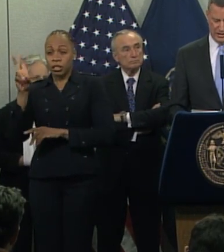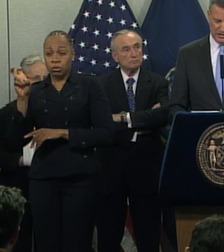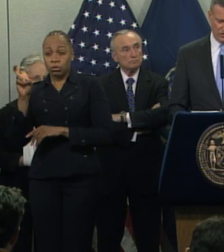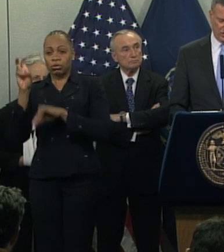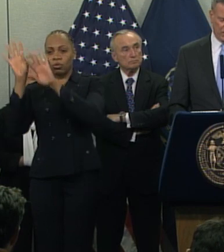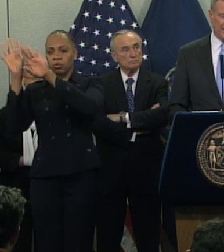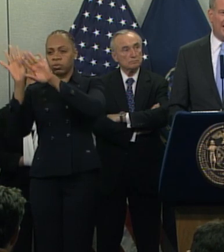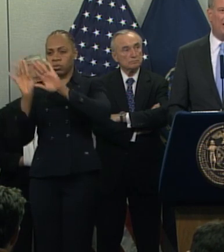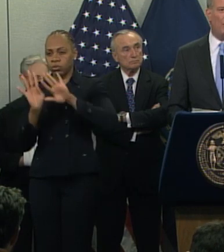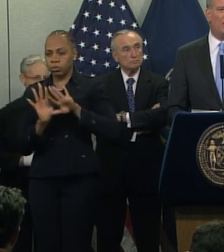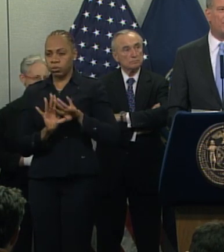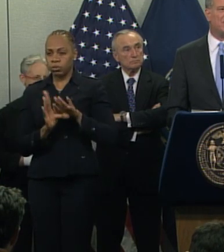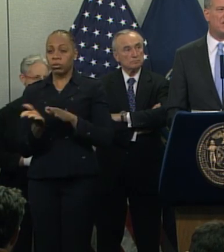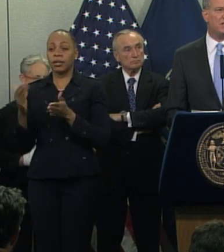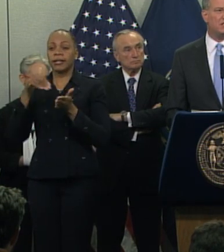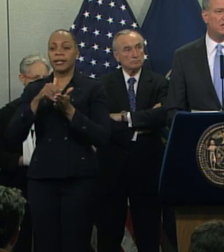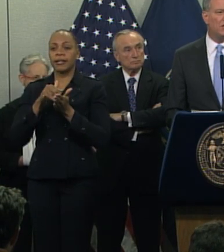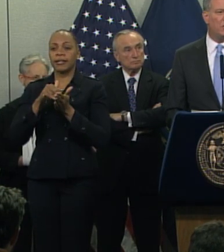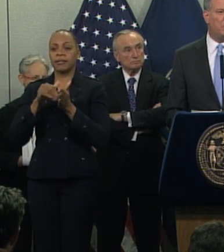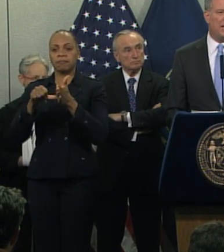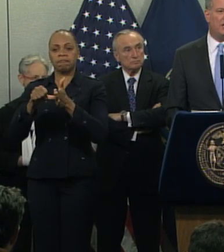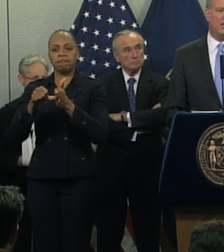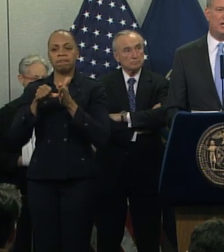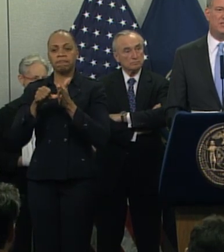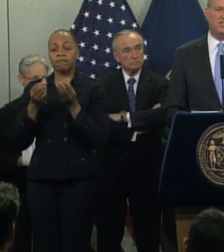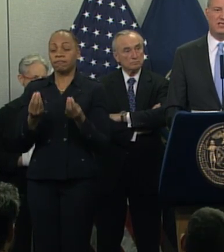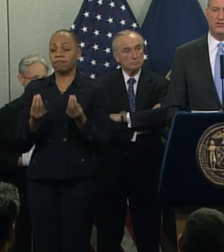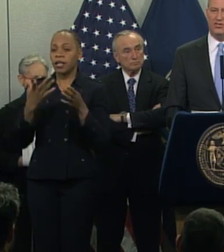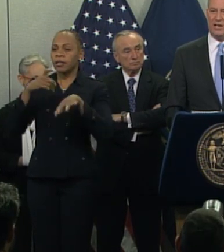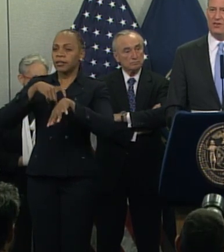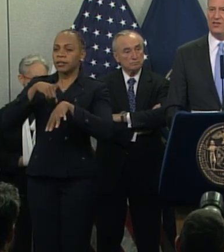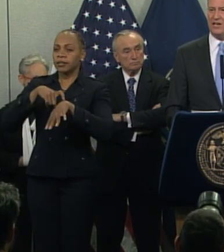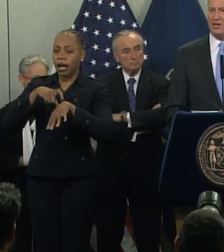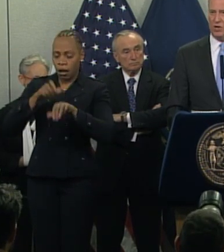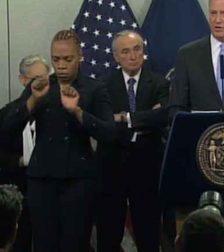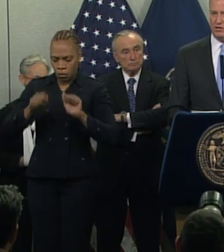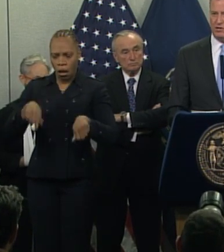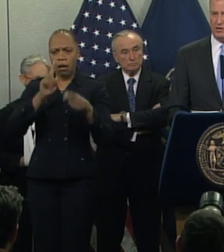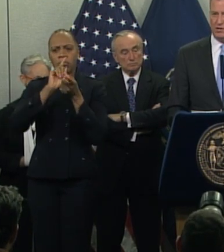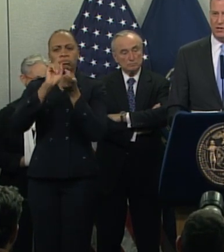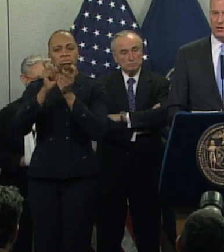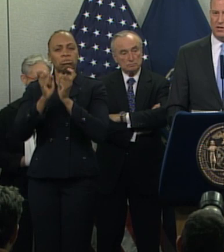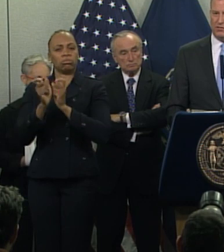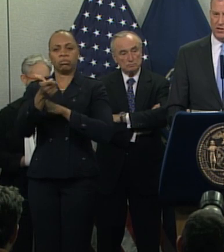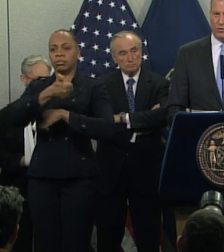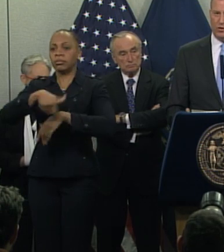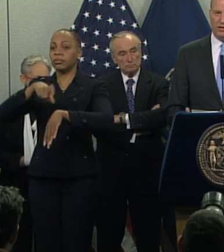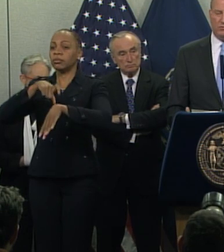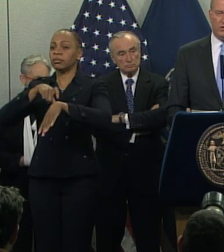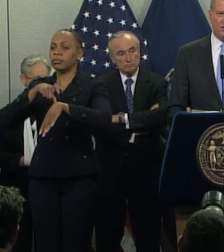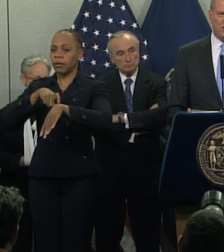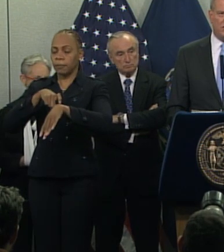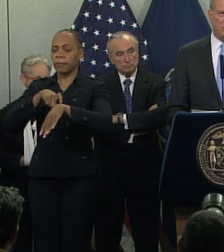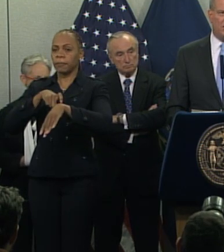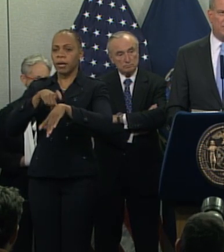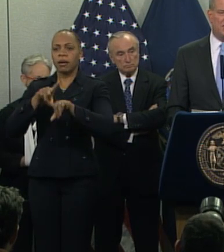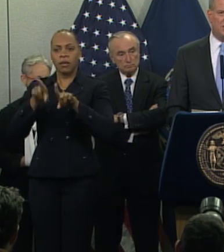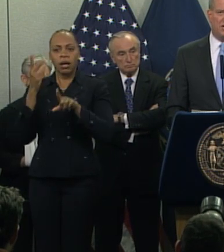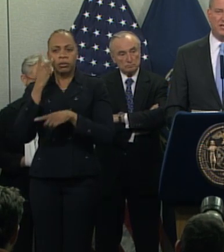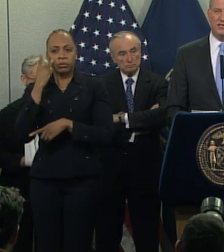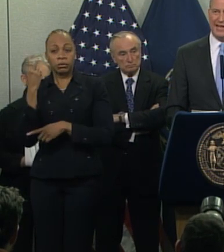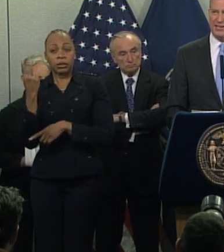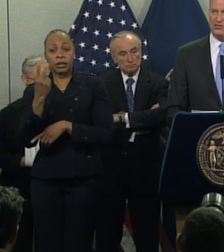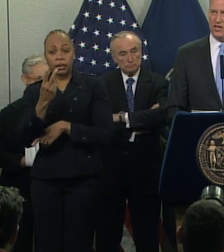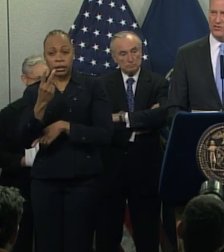and 9 inches. Again, I will emphasize many times this can change at any moment. Even though we are seeing some